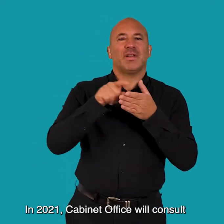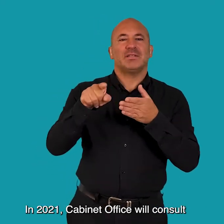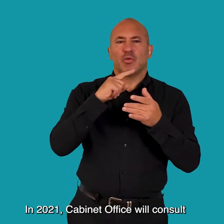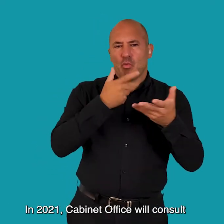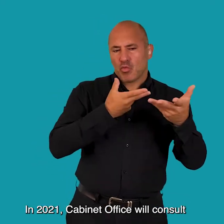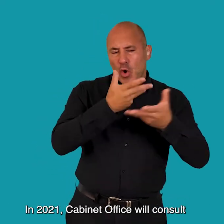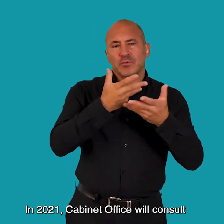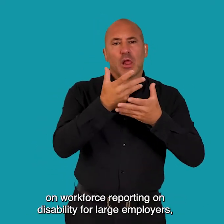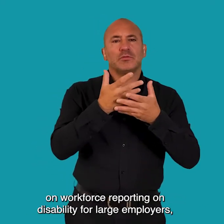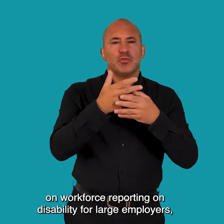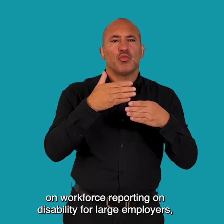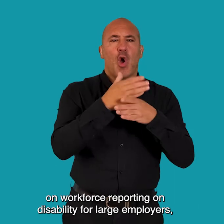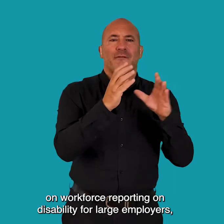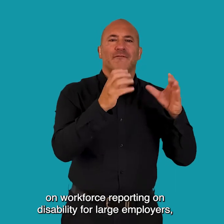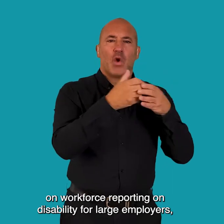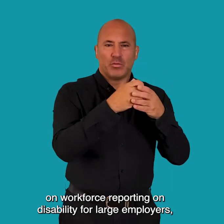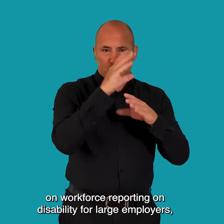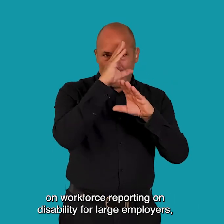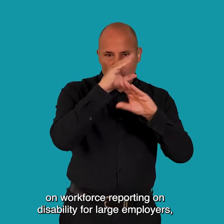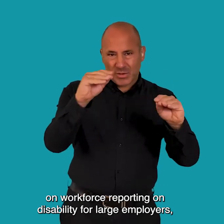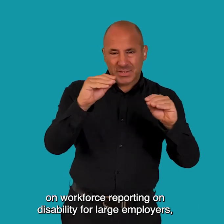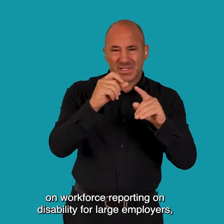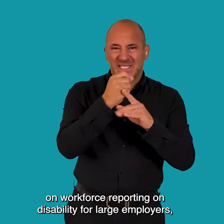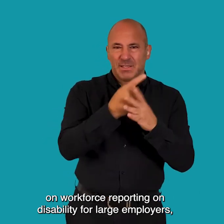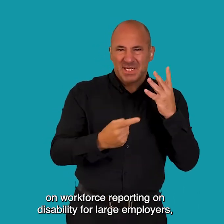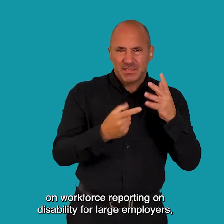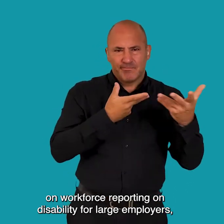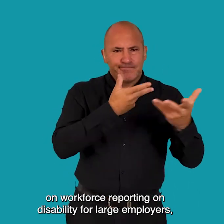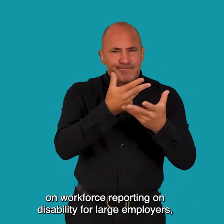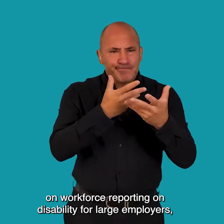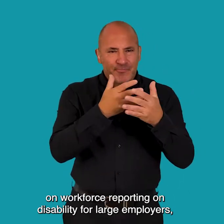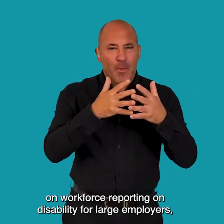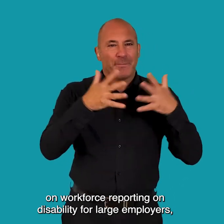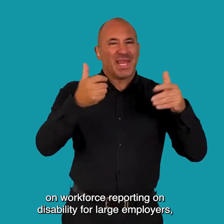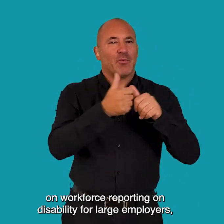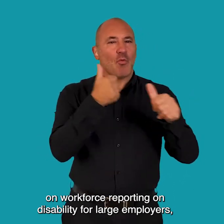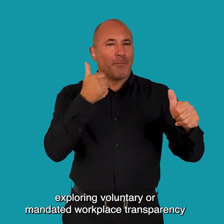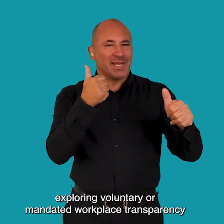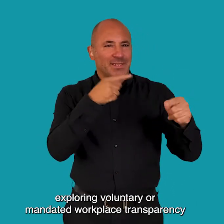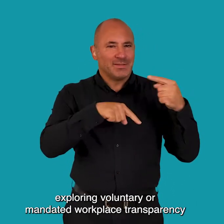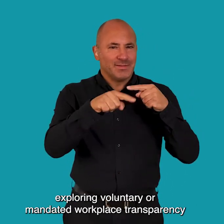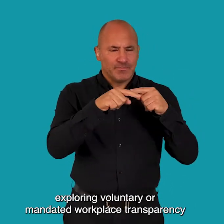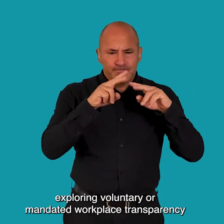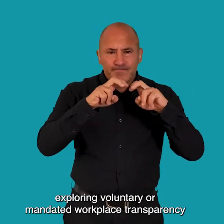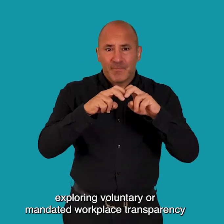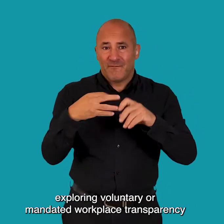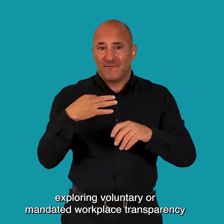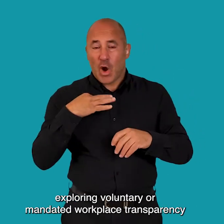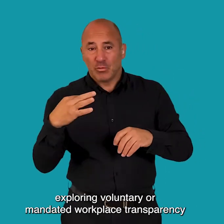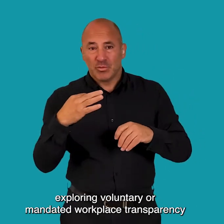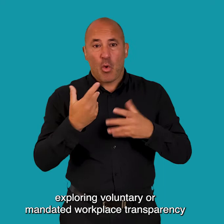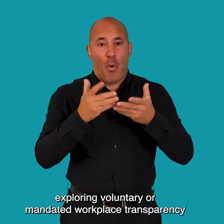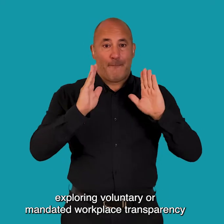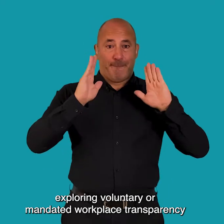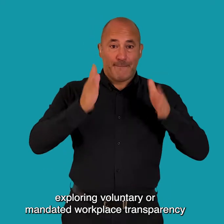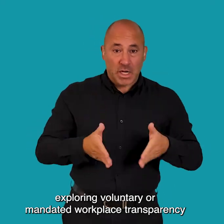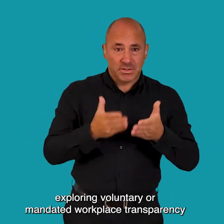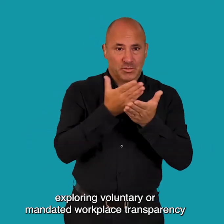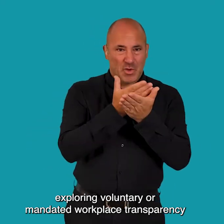will consult on workforce reporting on disability for large employers, exploring voluntary and mandated workplace